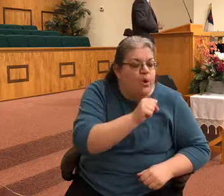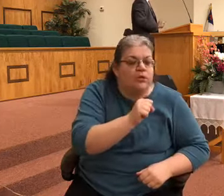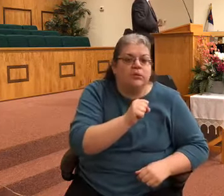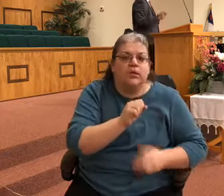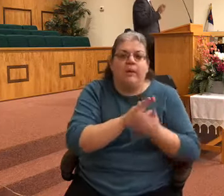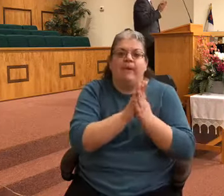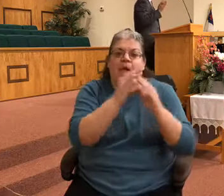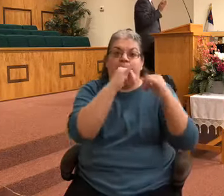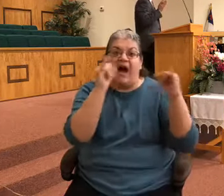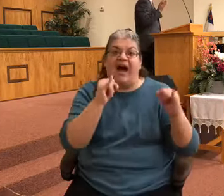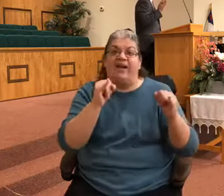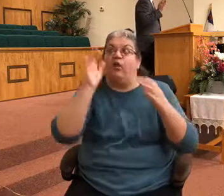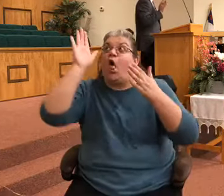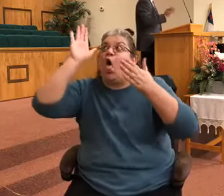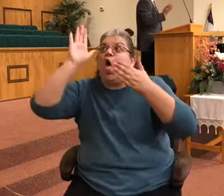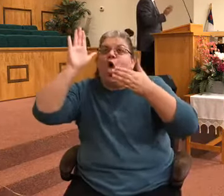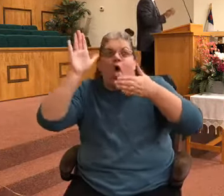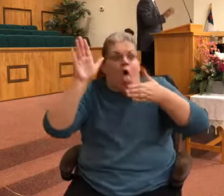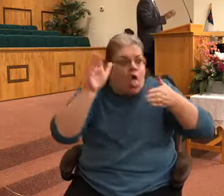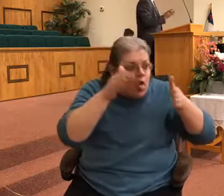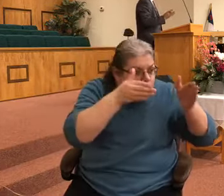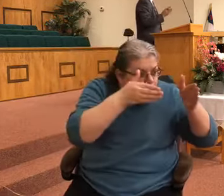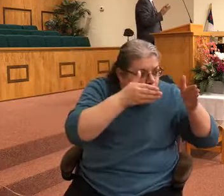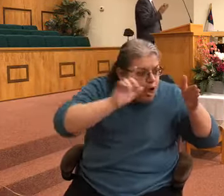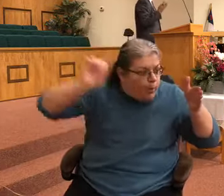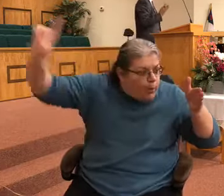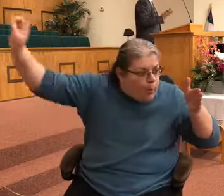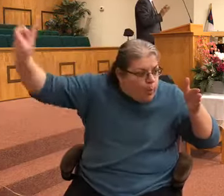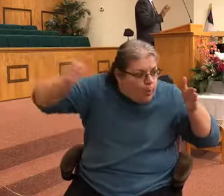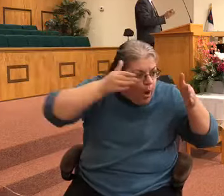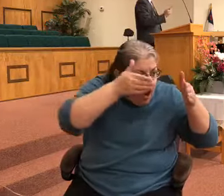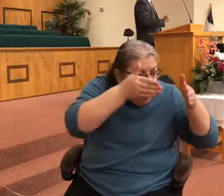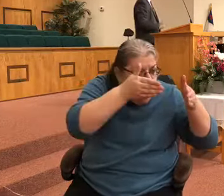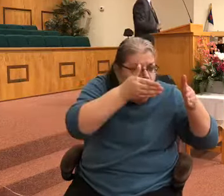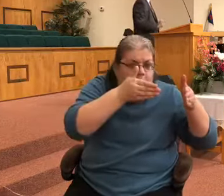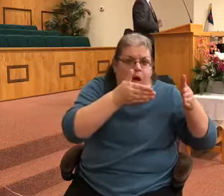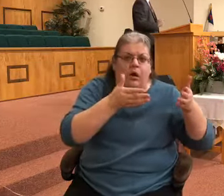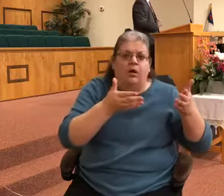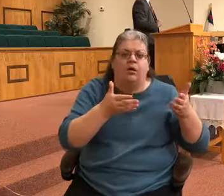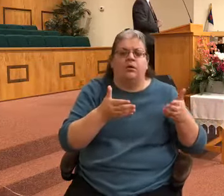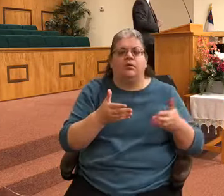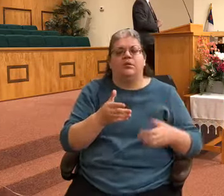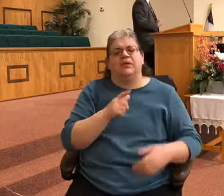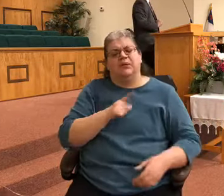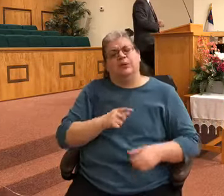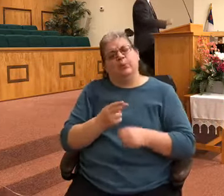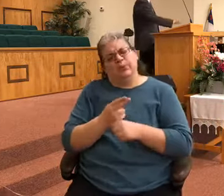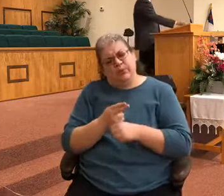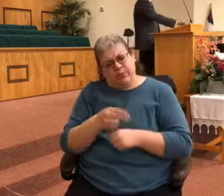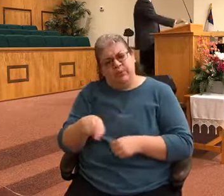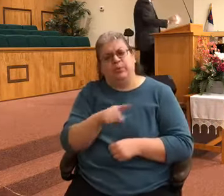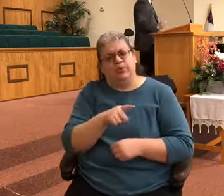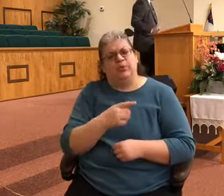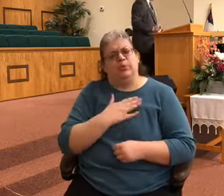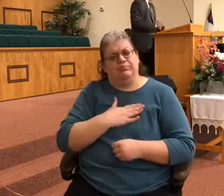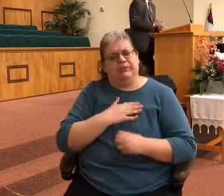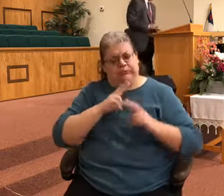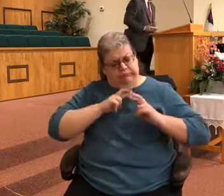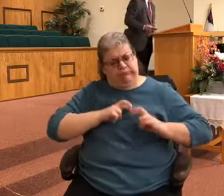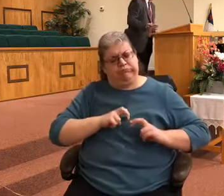so may the Lord use this to help you examine your own heart at this time alright let me have a word prayer with you Father I love you and